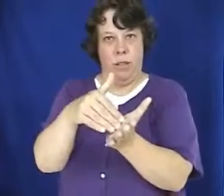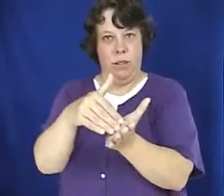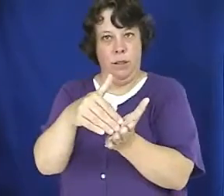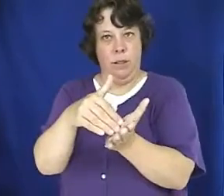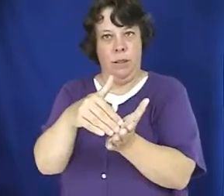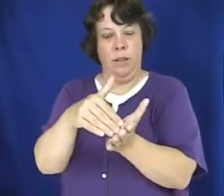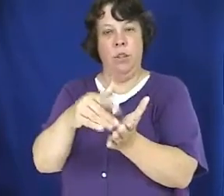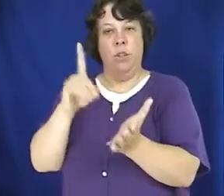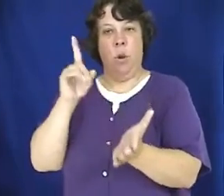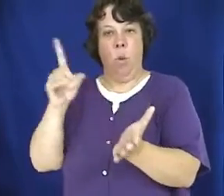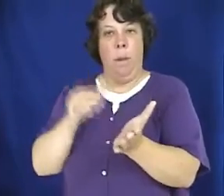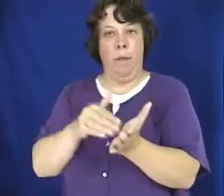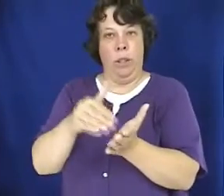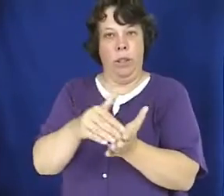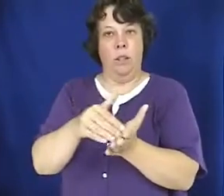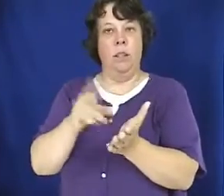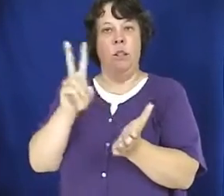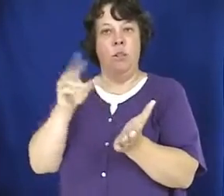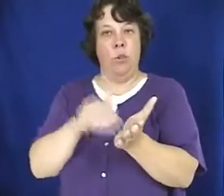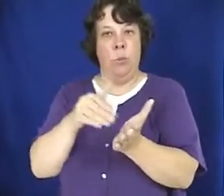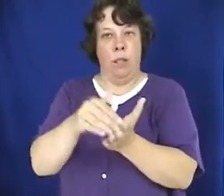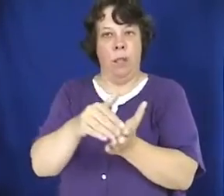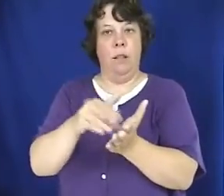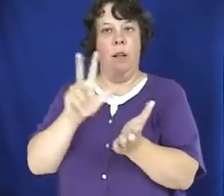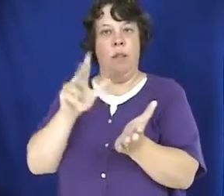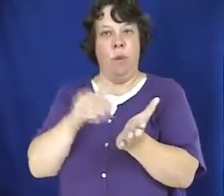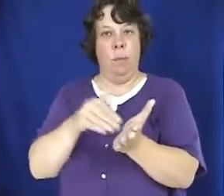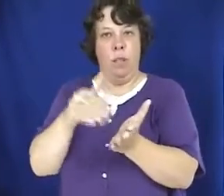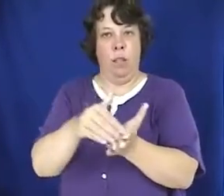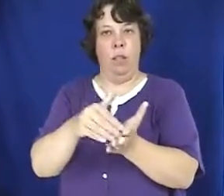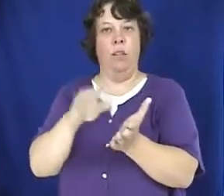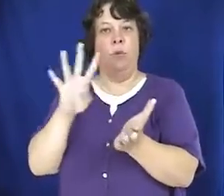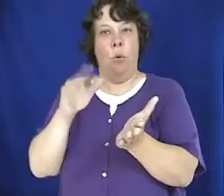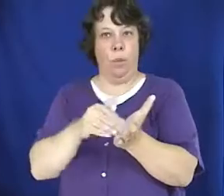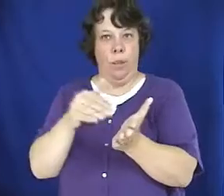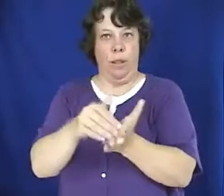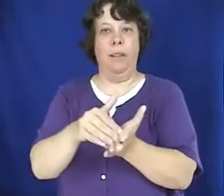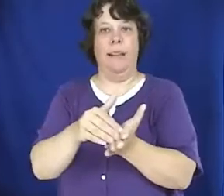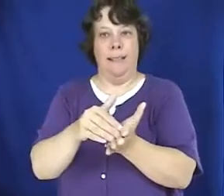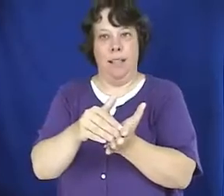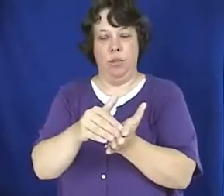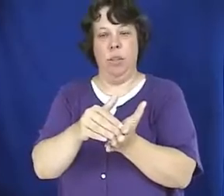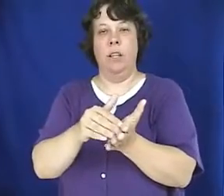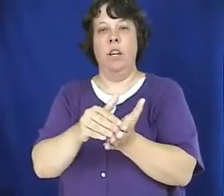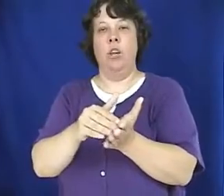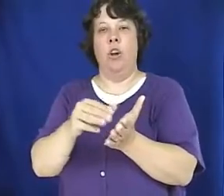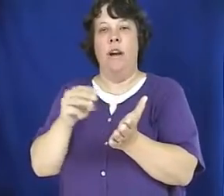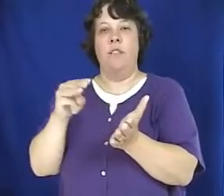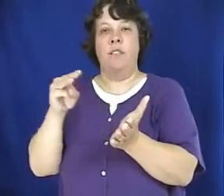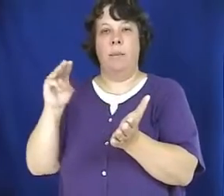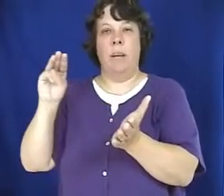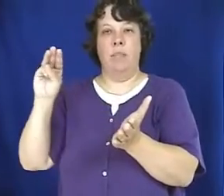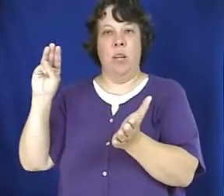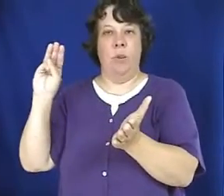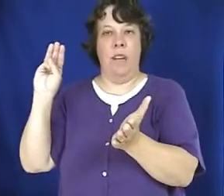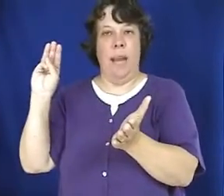thousand. So 1 million, 2 million, 3 million, 4 million, etc. You'll sometimes see it with an